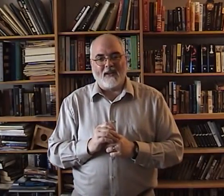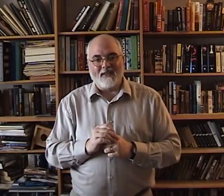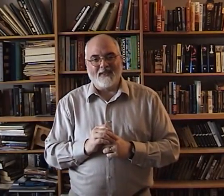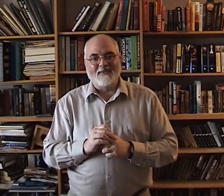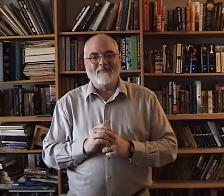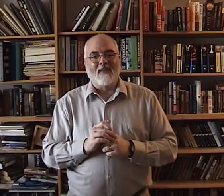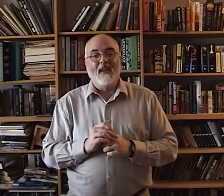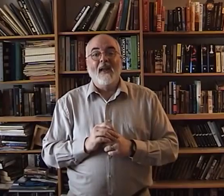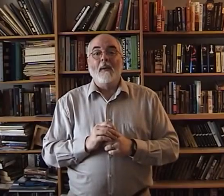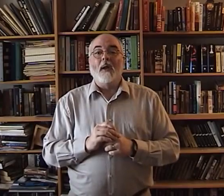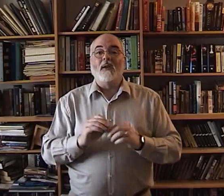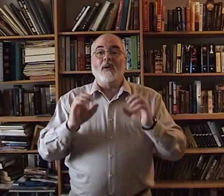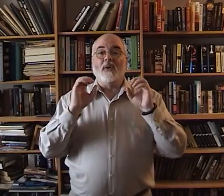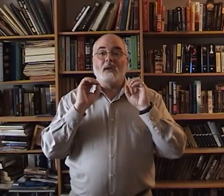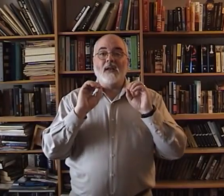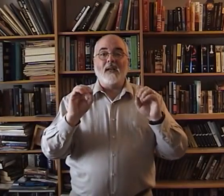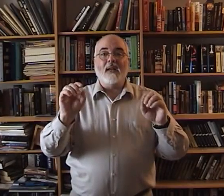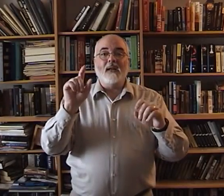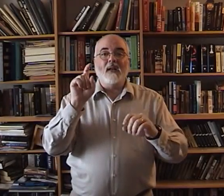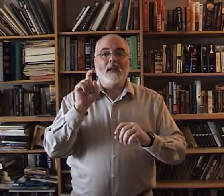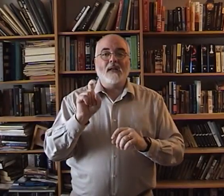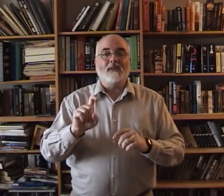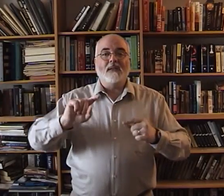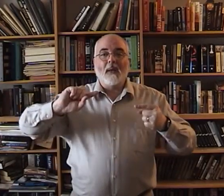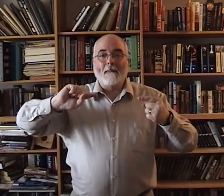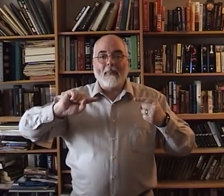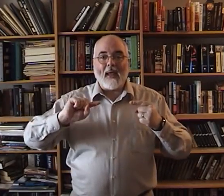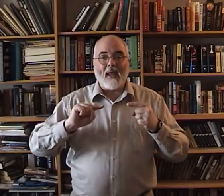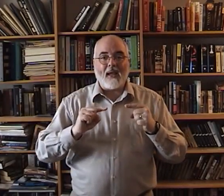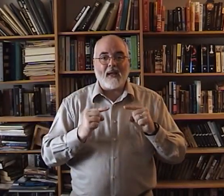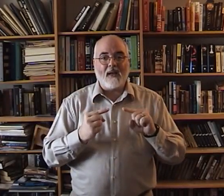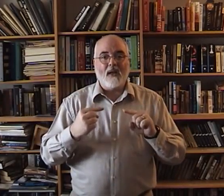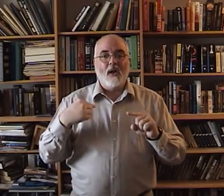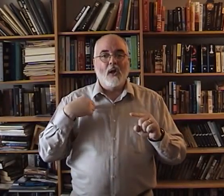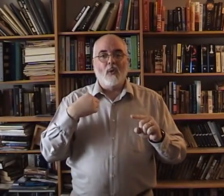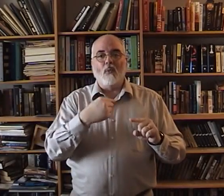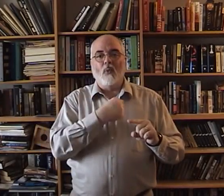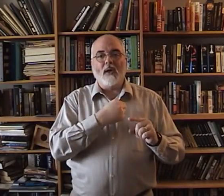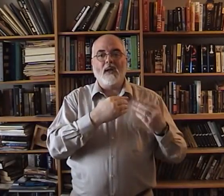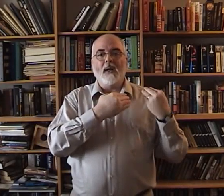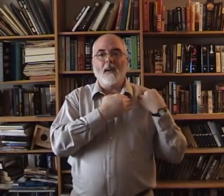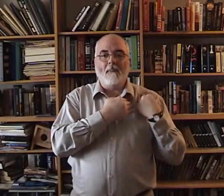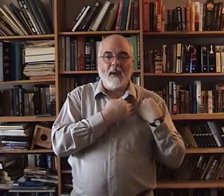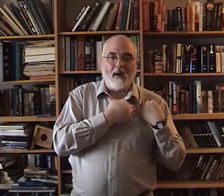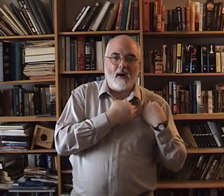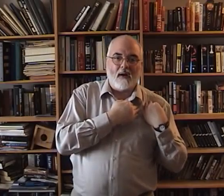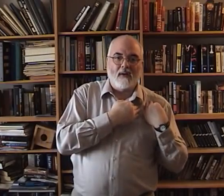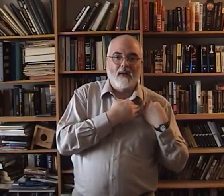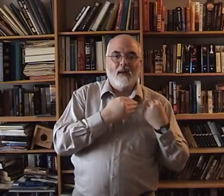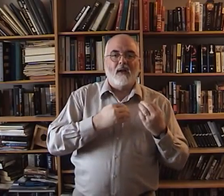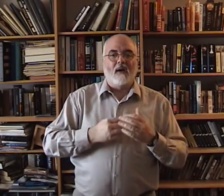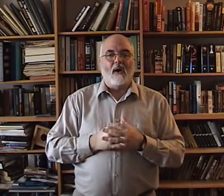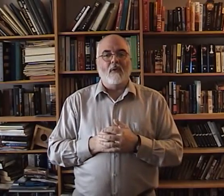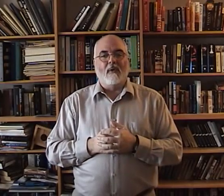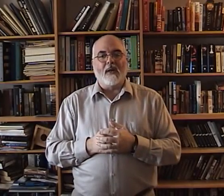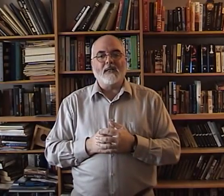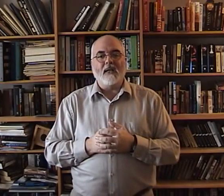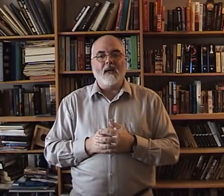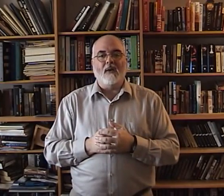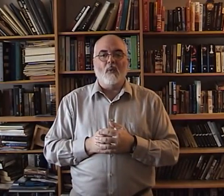is. So needless pain we bear. All right, we've already seen we